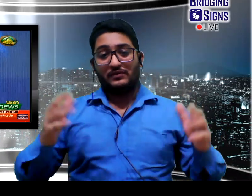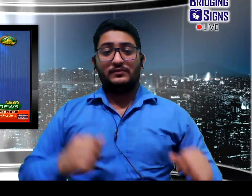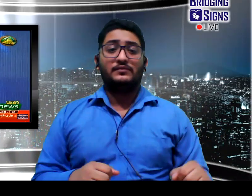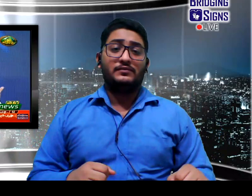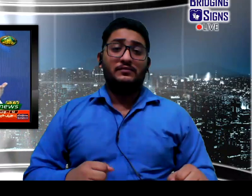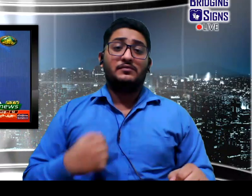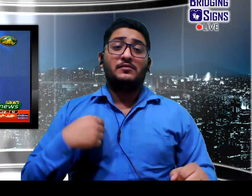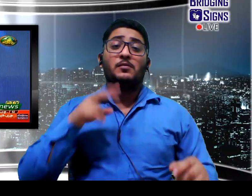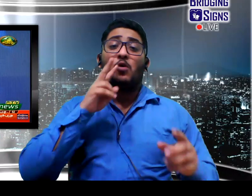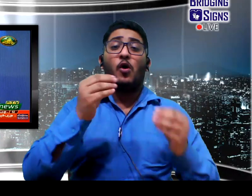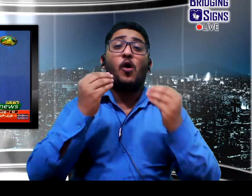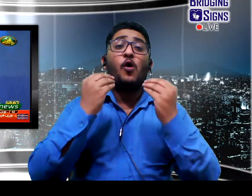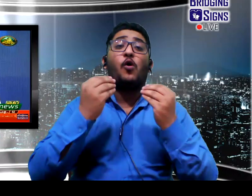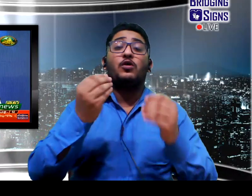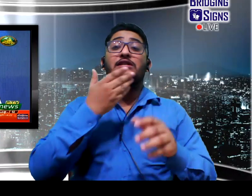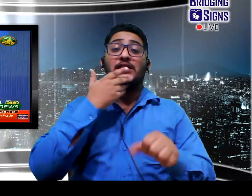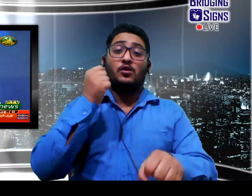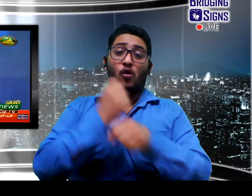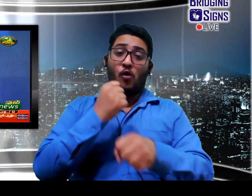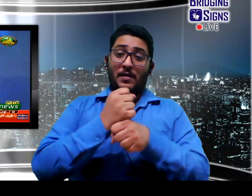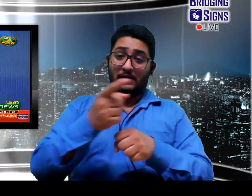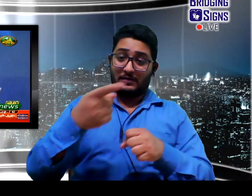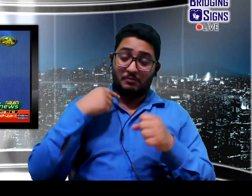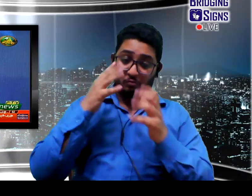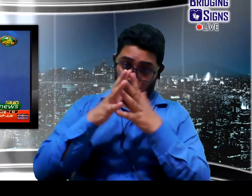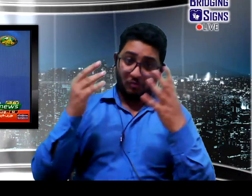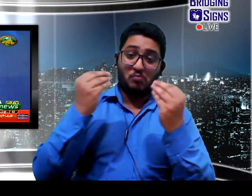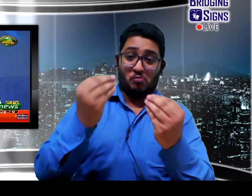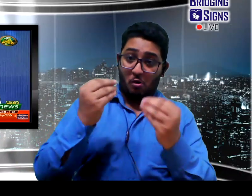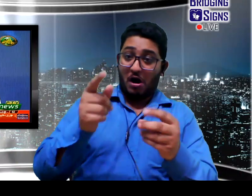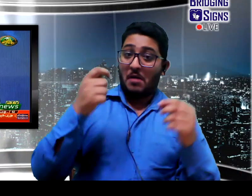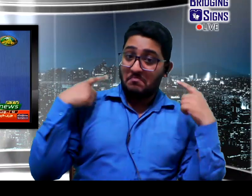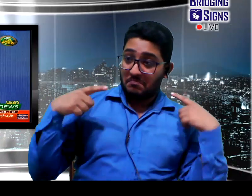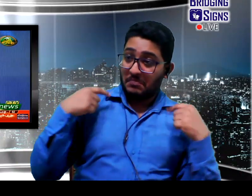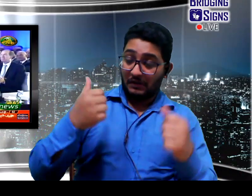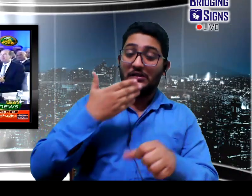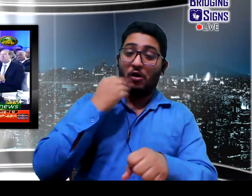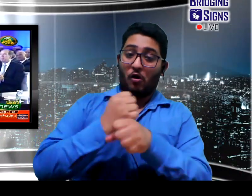We congratulate the Sindh government for all the work they put in.